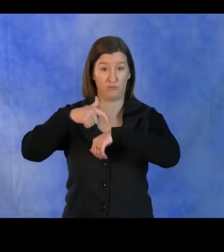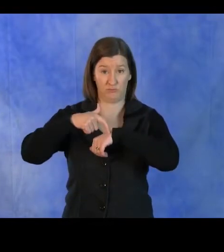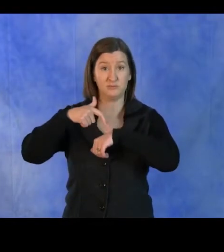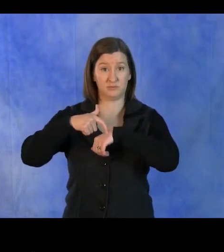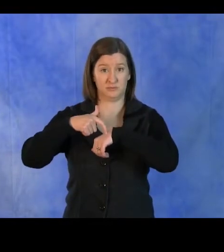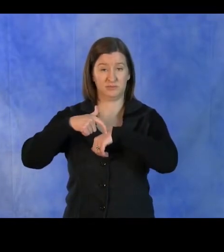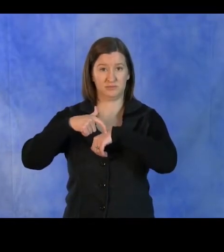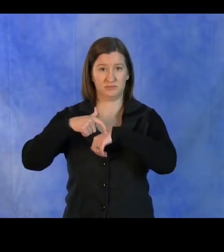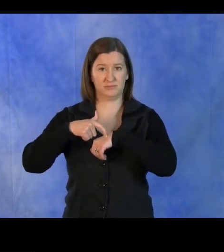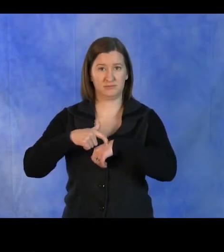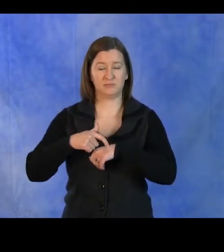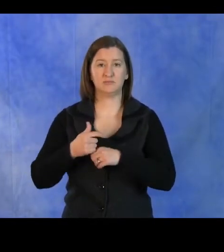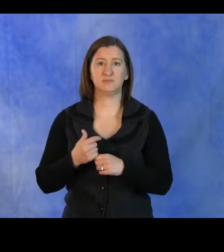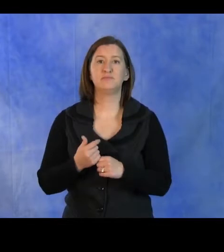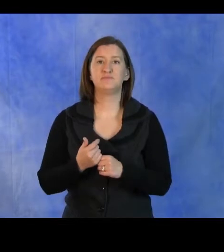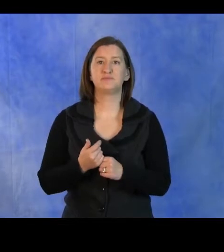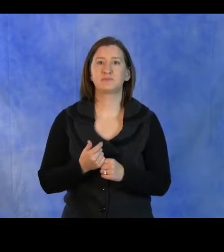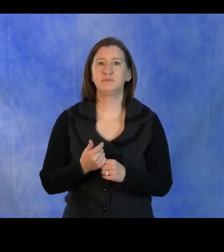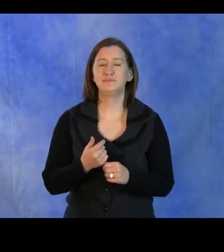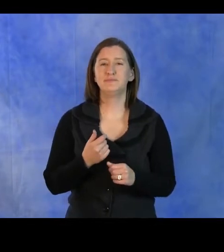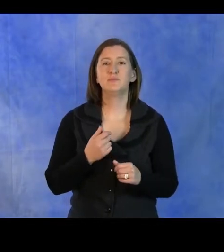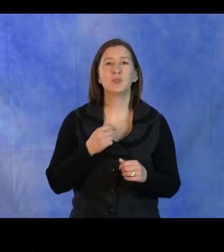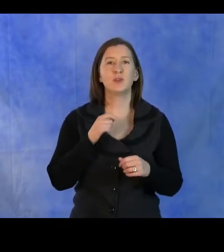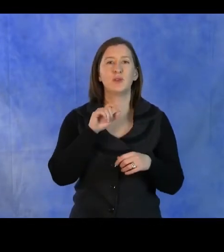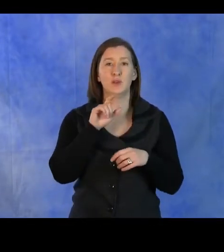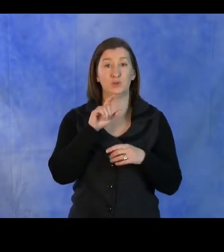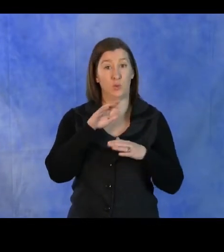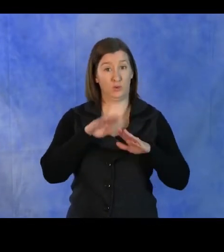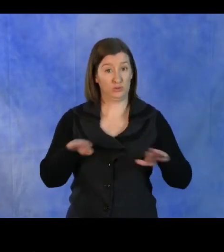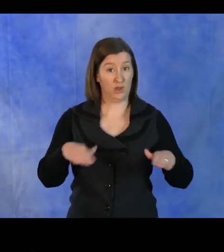So EF development over time.